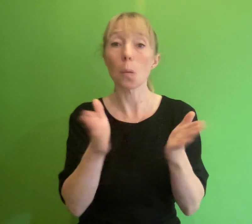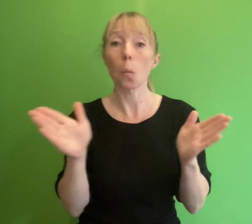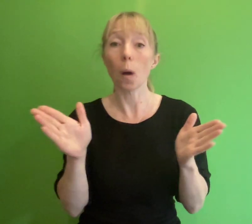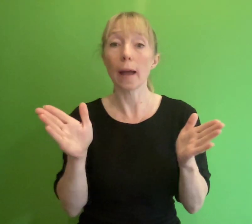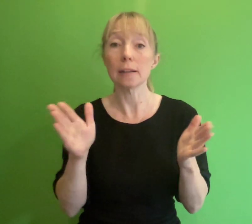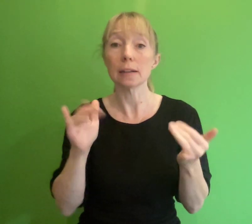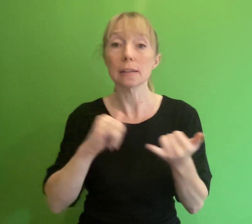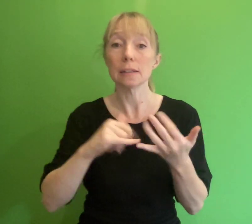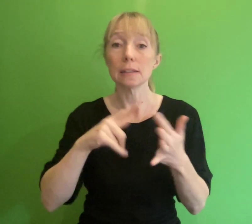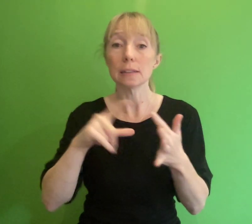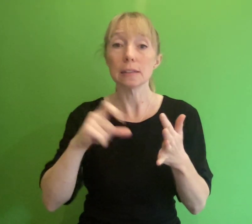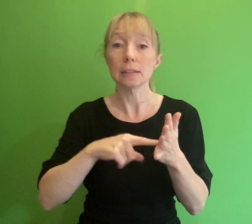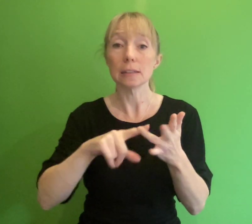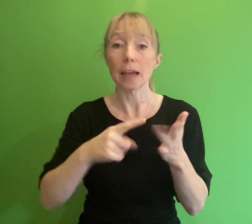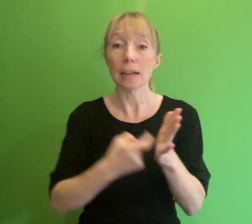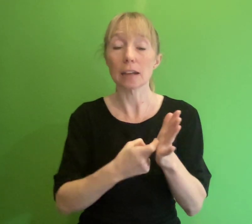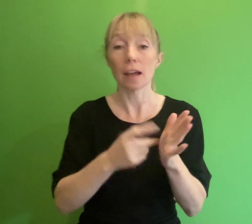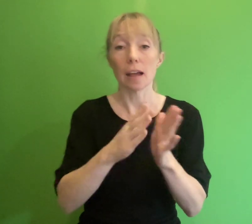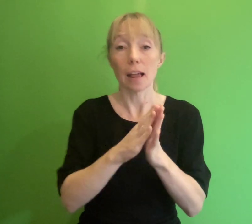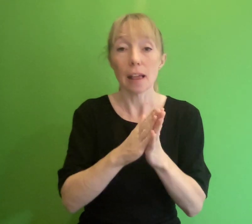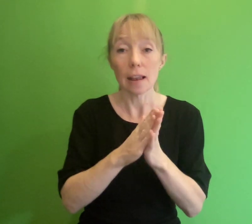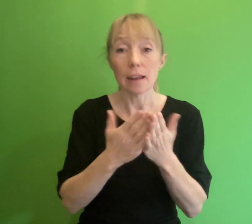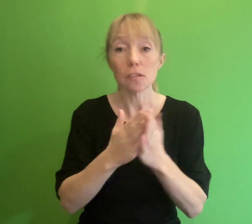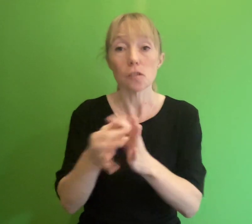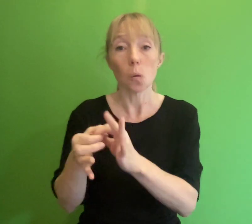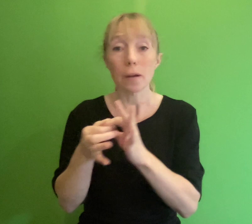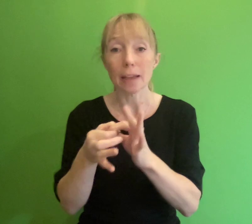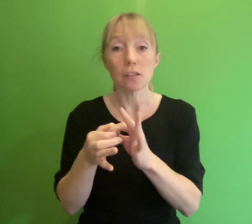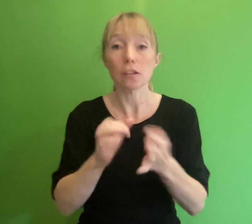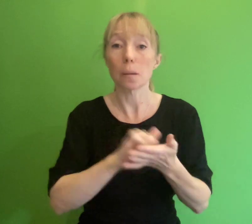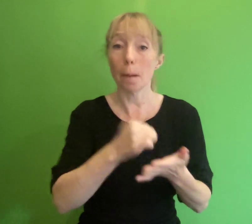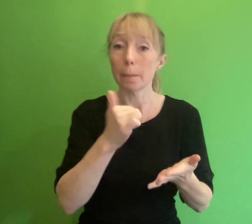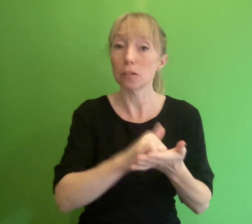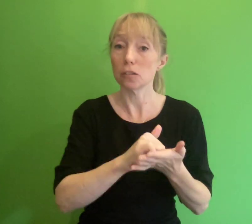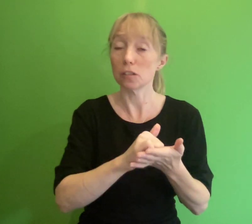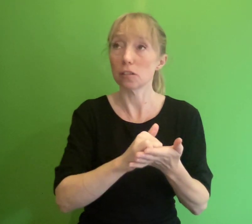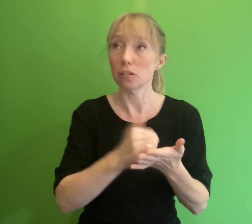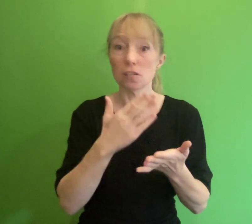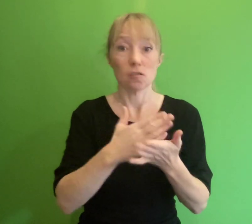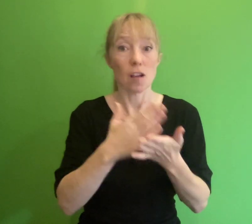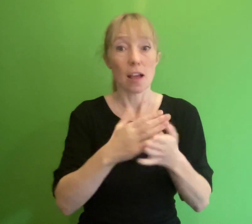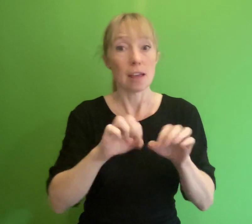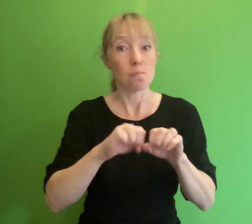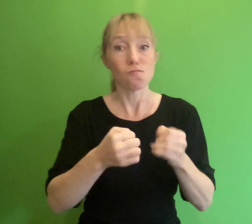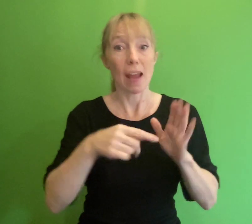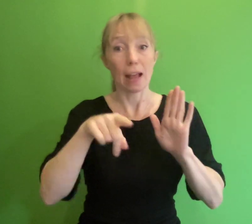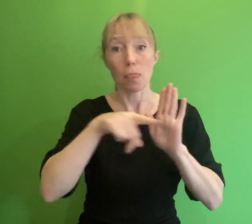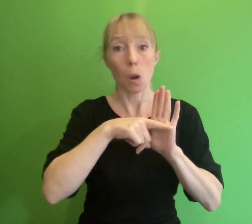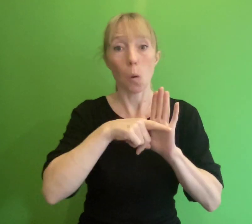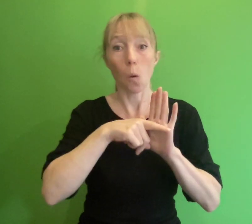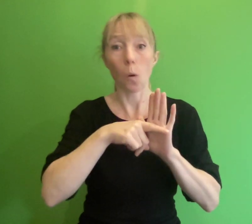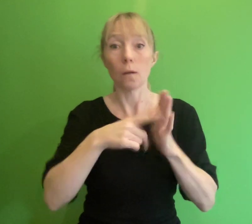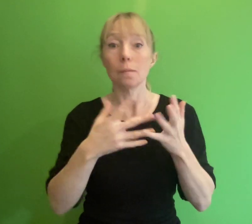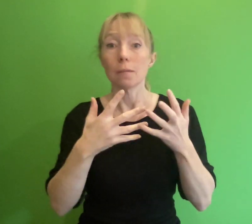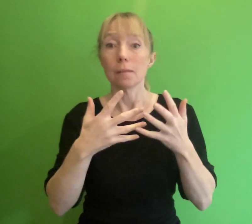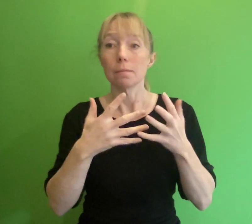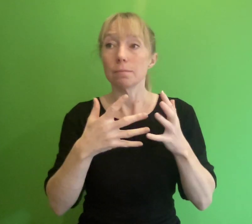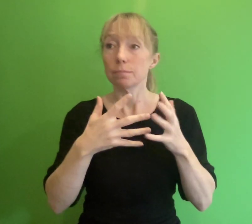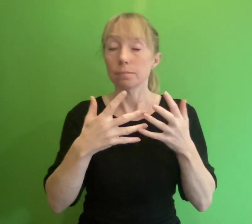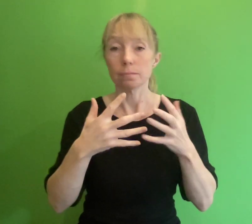literature organisations and publishers are in breach of legal obligations under the Equalities Act to make reasonable adjustments in